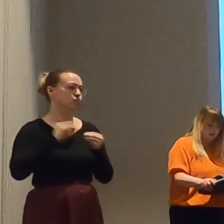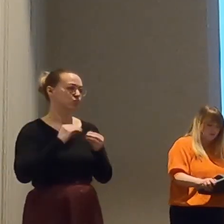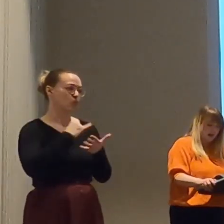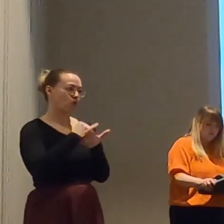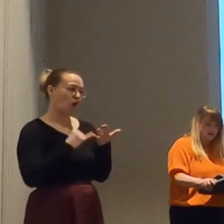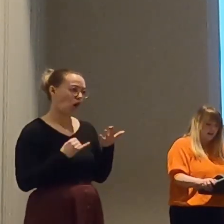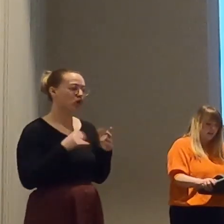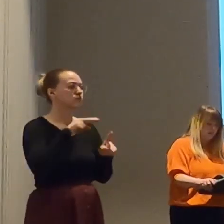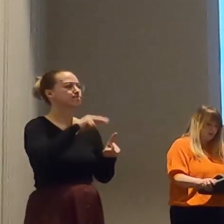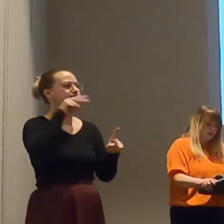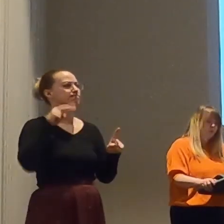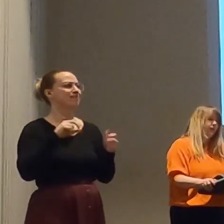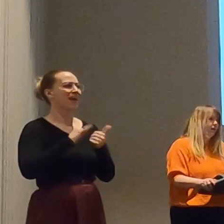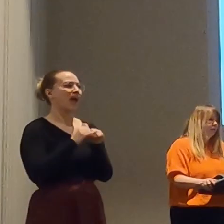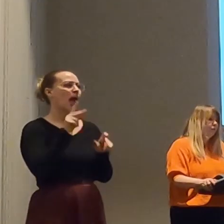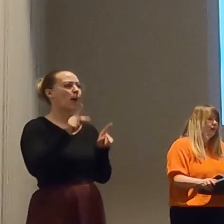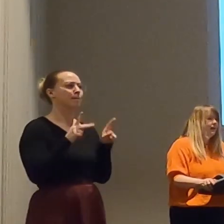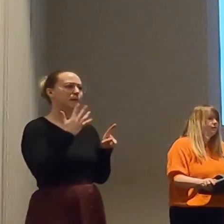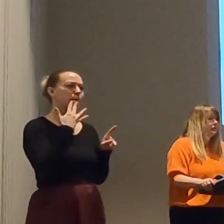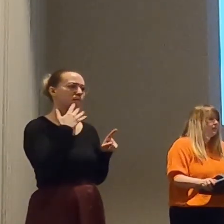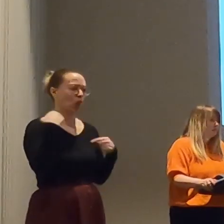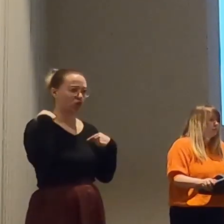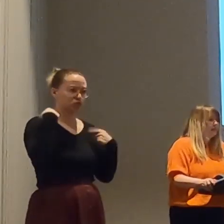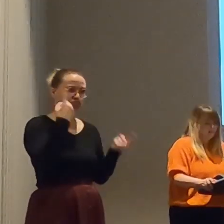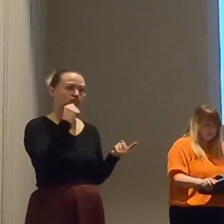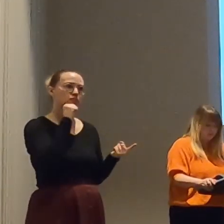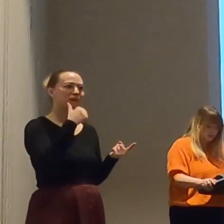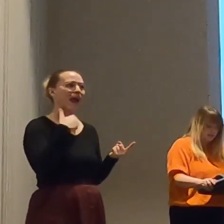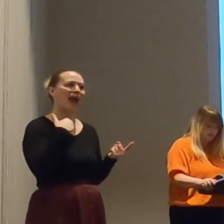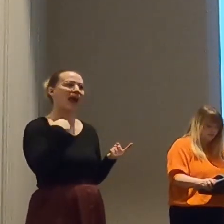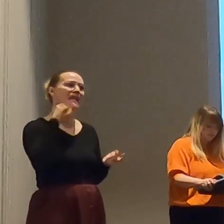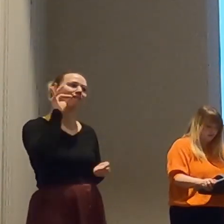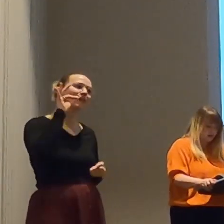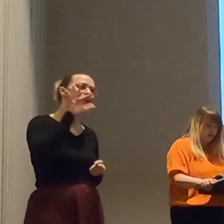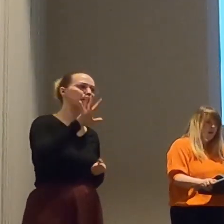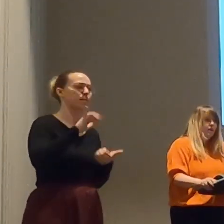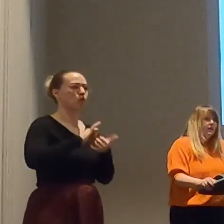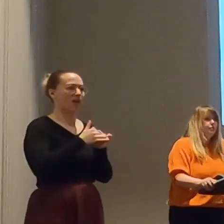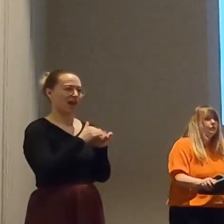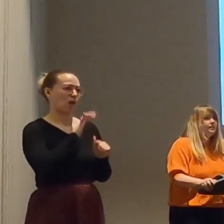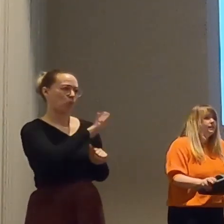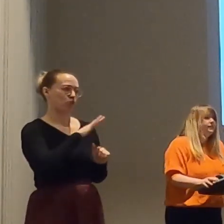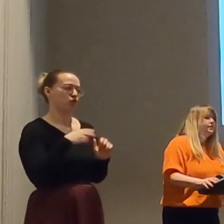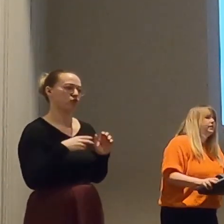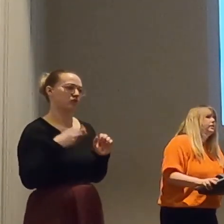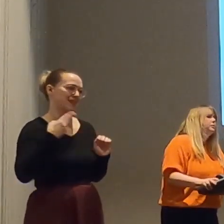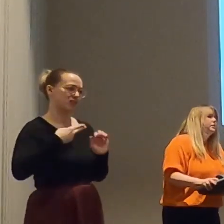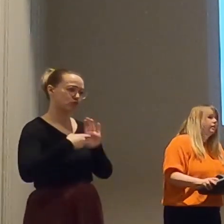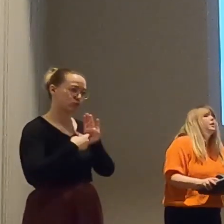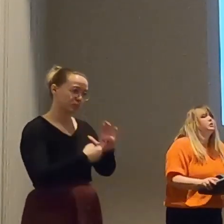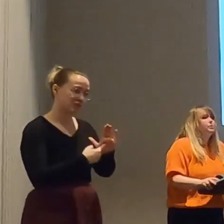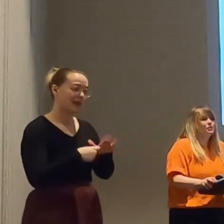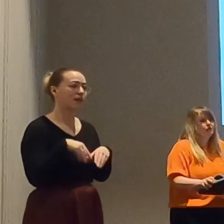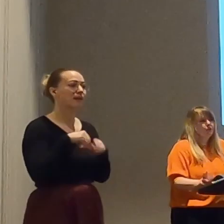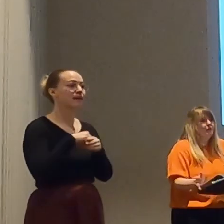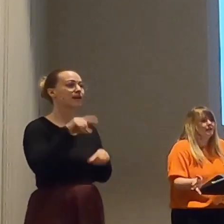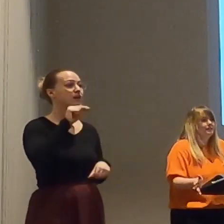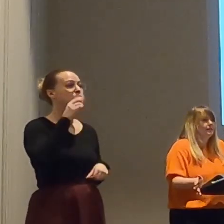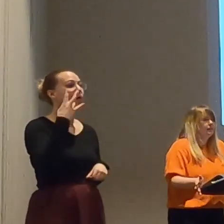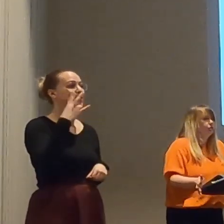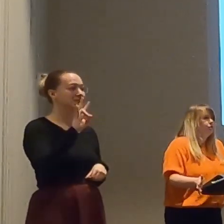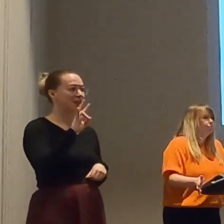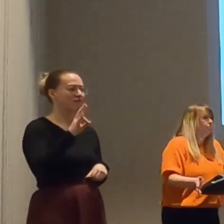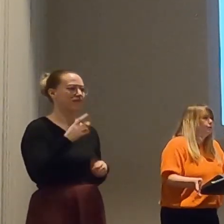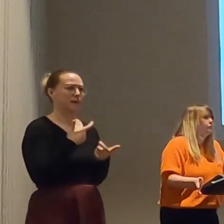people of color haven't had input regarding the way in which history has been presented. In 2017, there was a large push in the